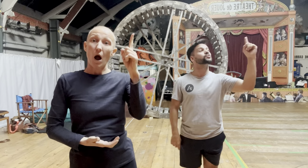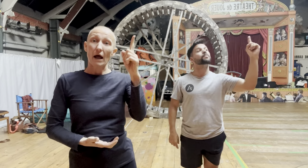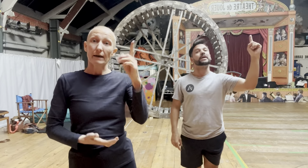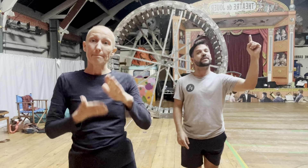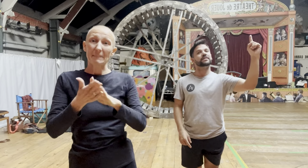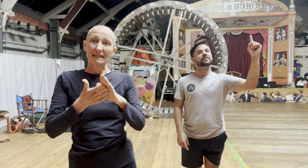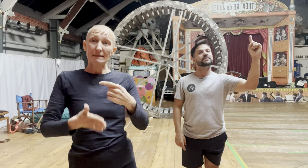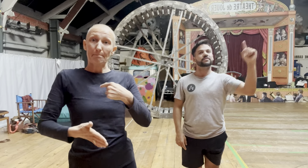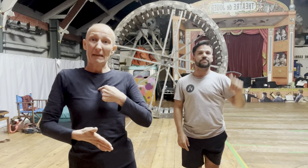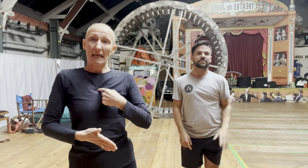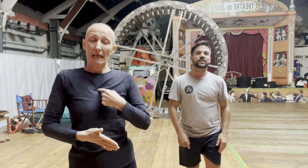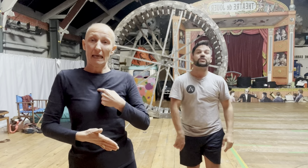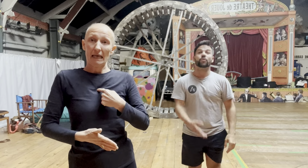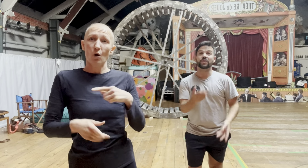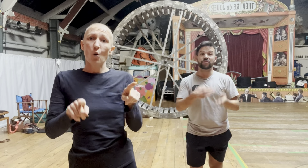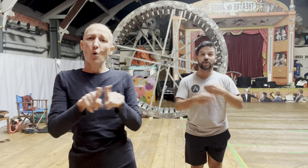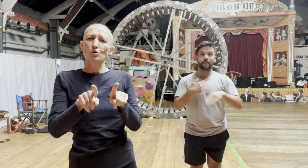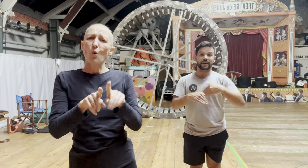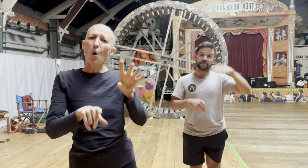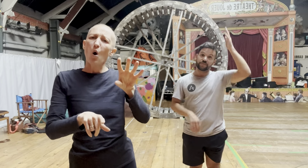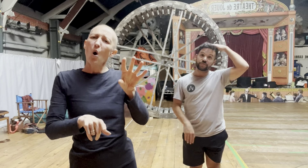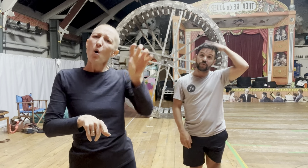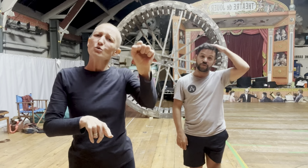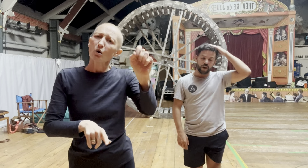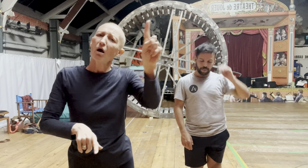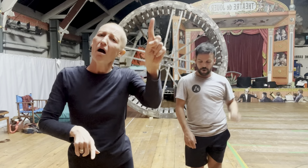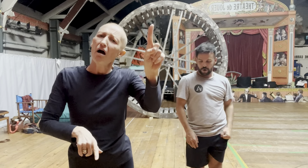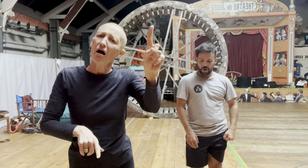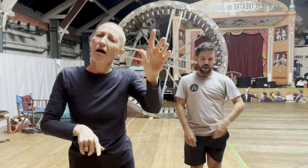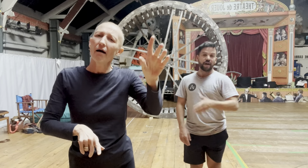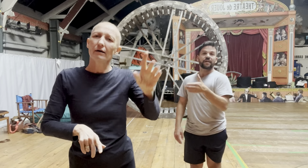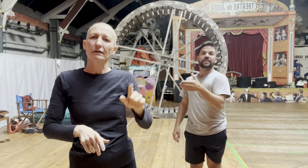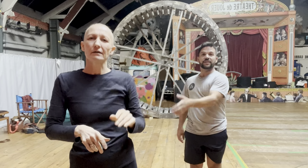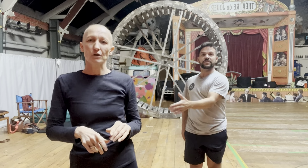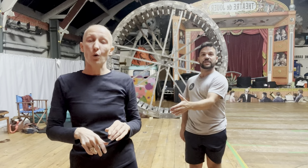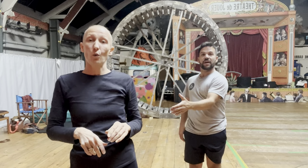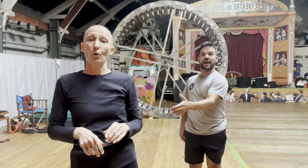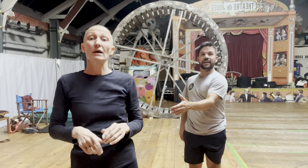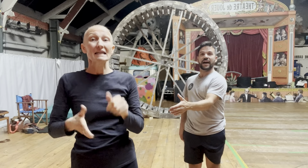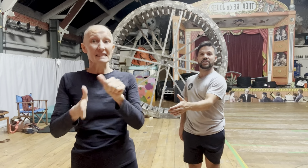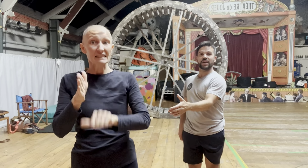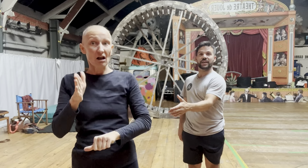me. So if we go back to the top, there's a handshake,